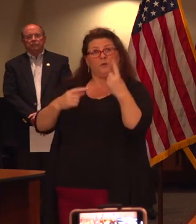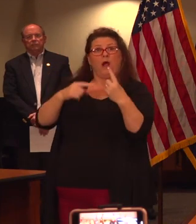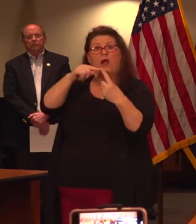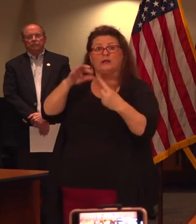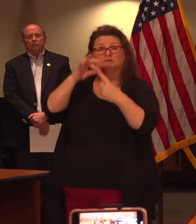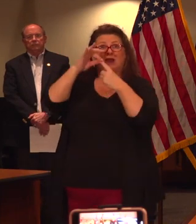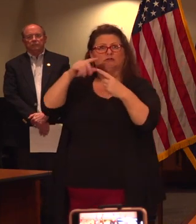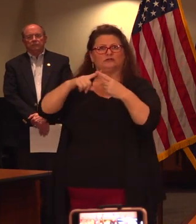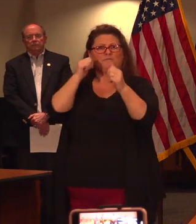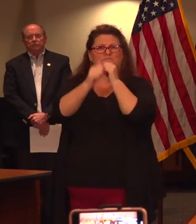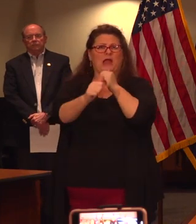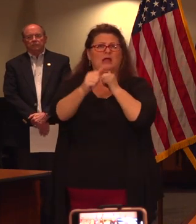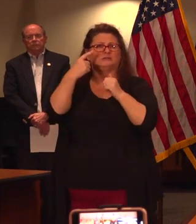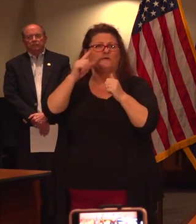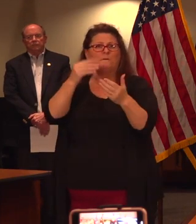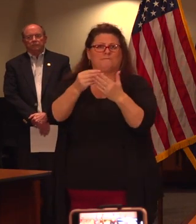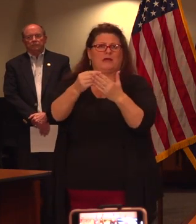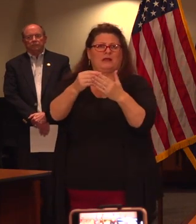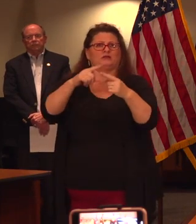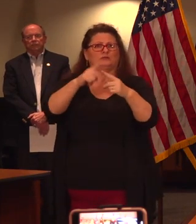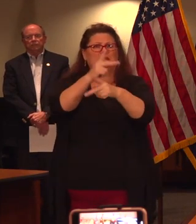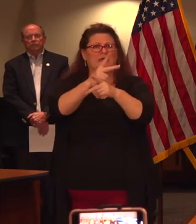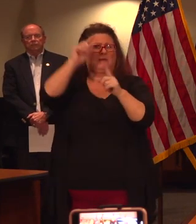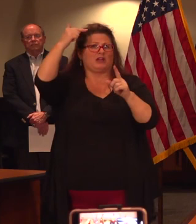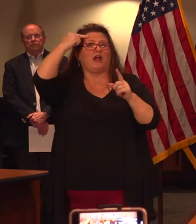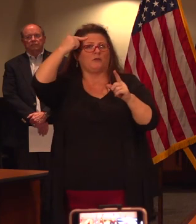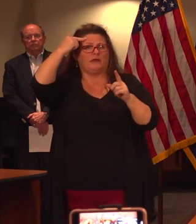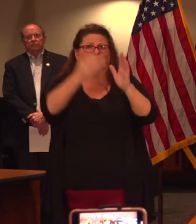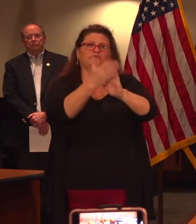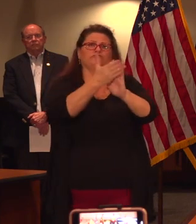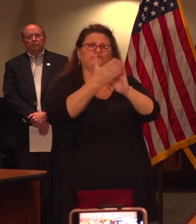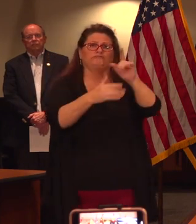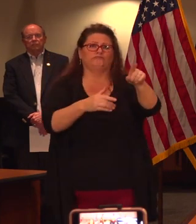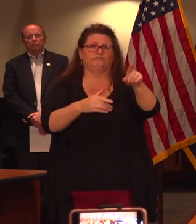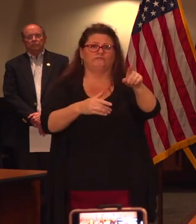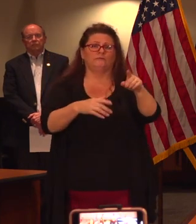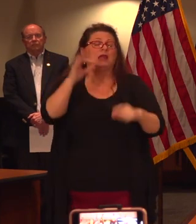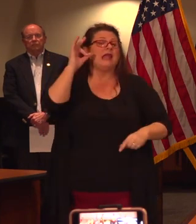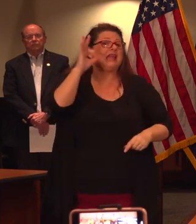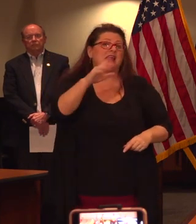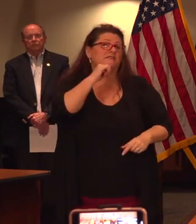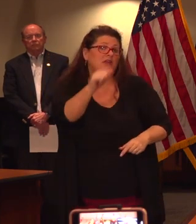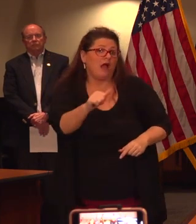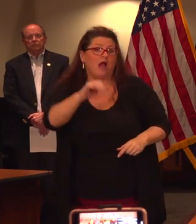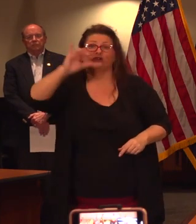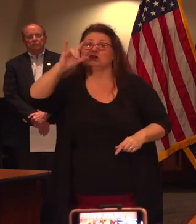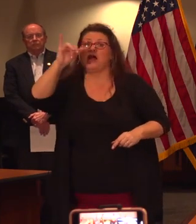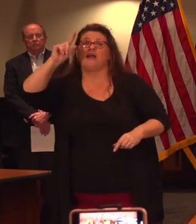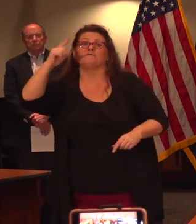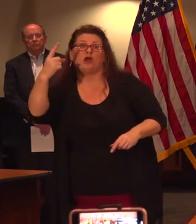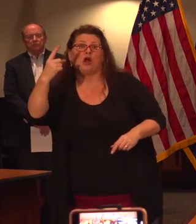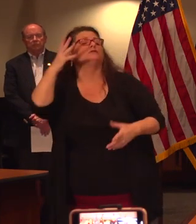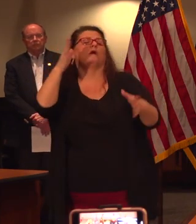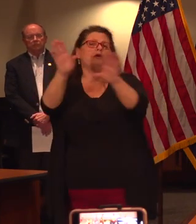working. We're not going to let the government go out of business on July the 1st. So when they come back, and it would